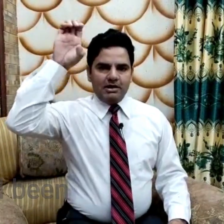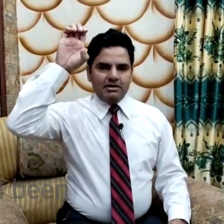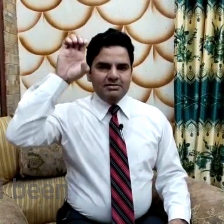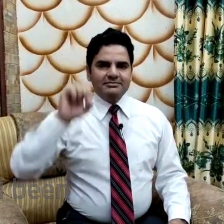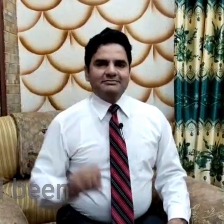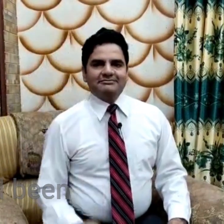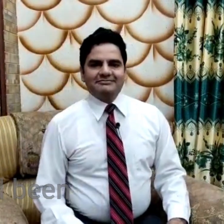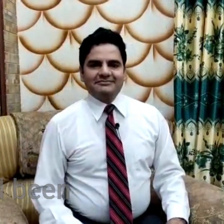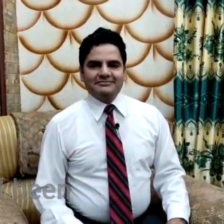he